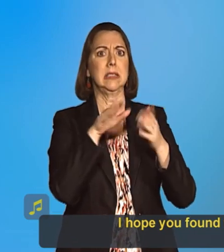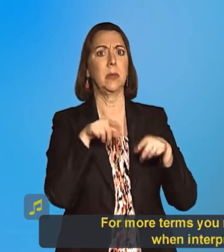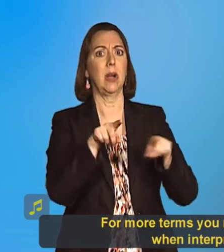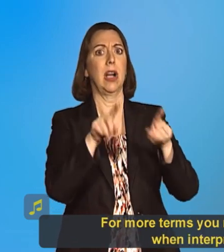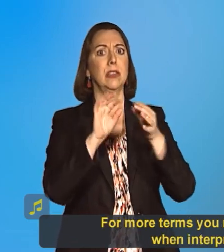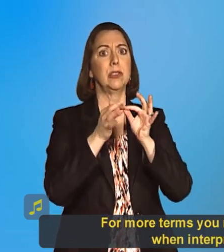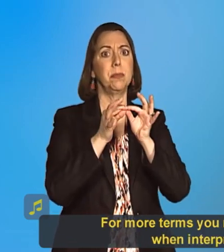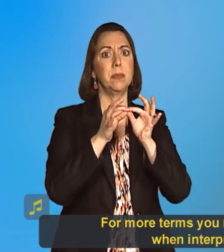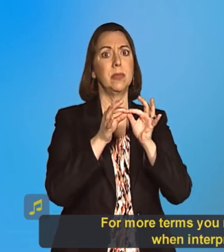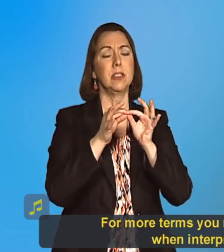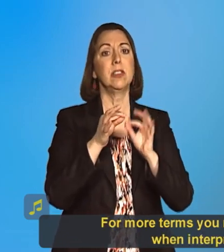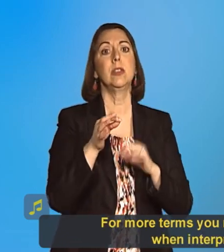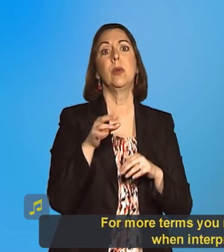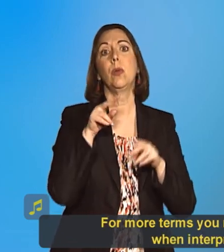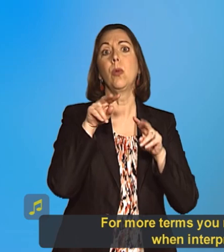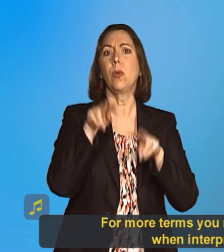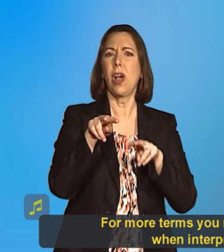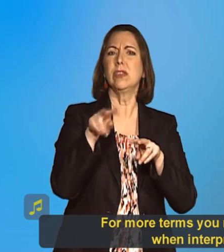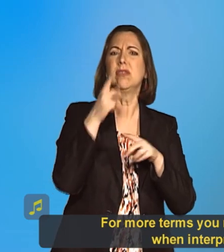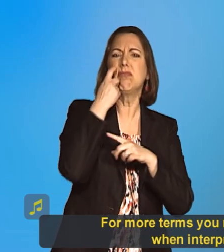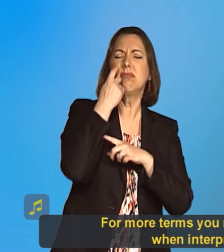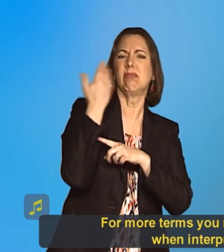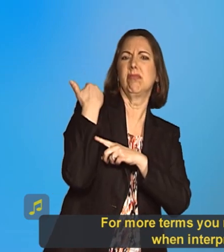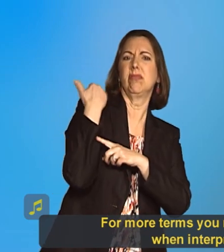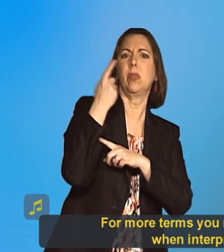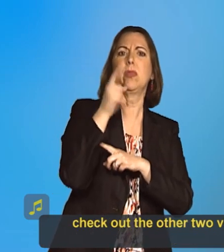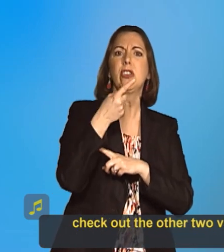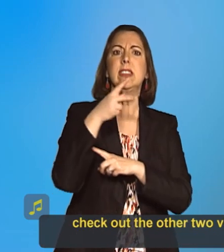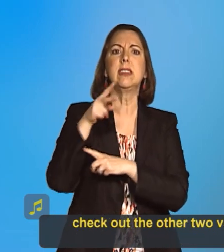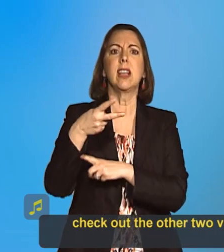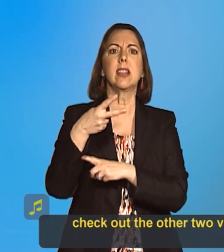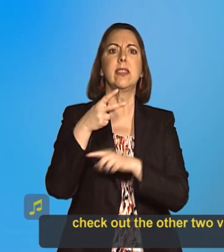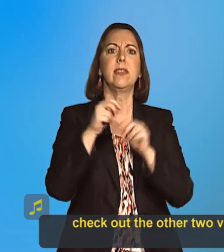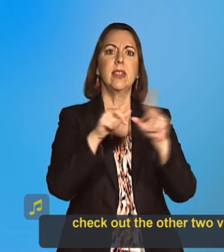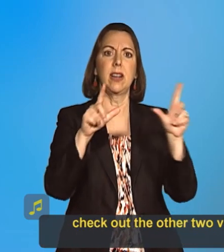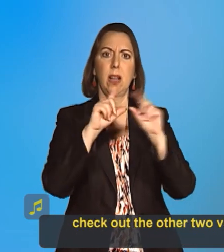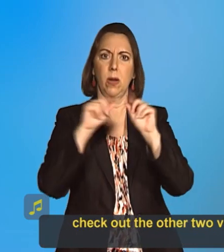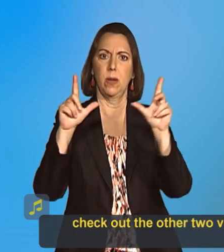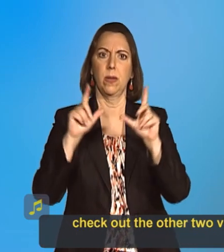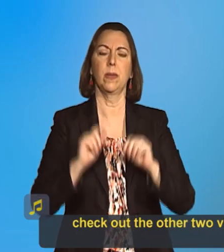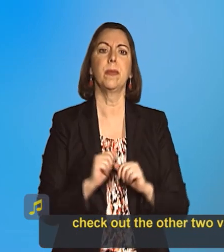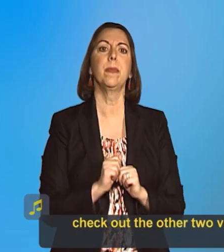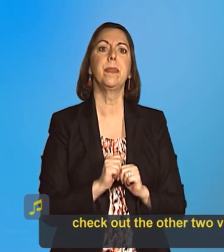For more terms you may encounter when interpreting, check out the other 2 videos in this series.